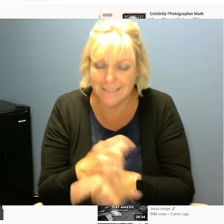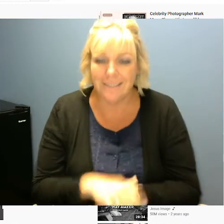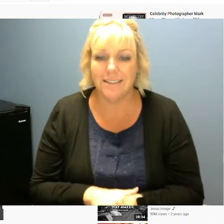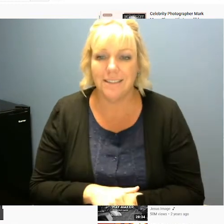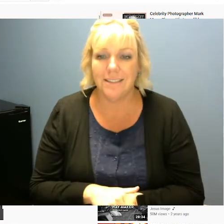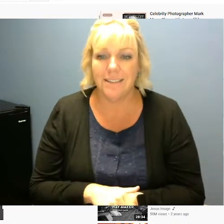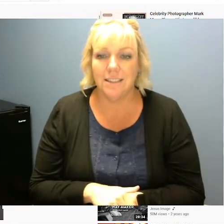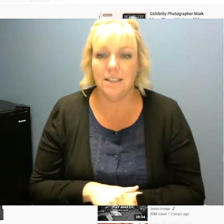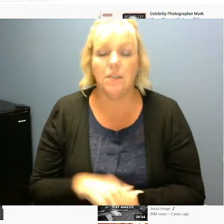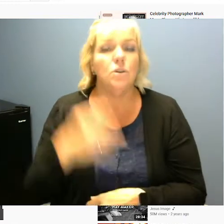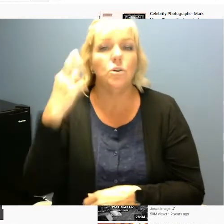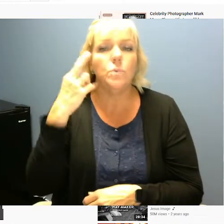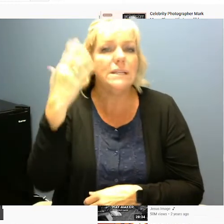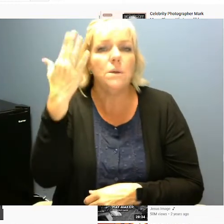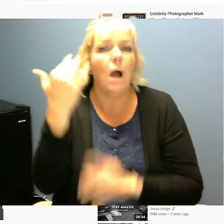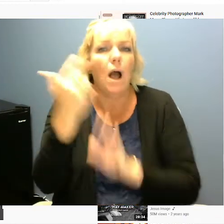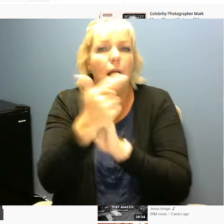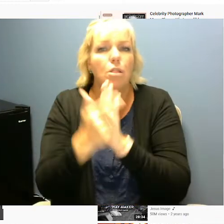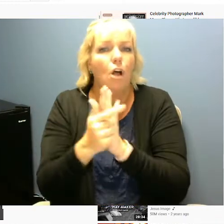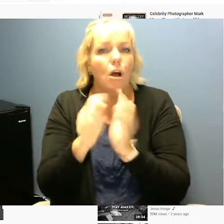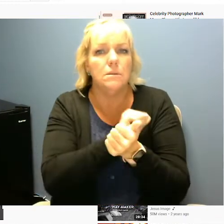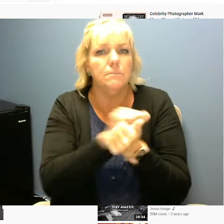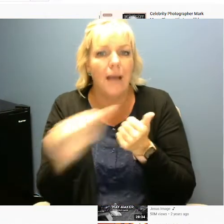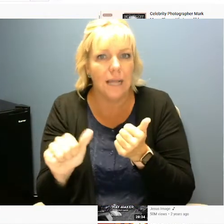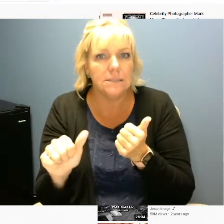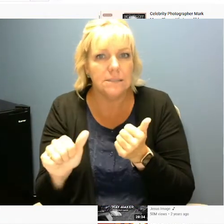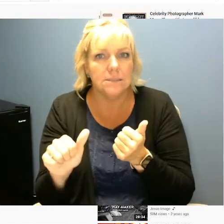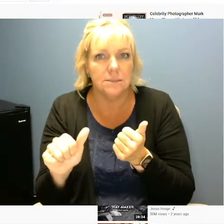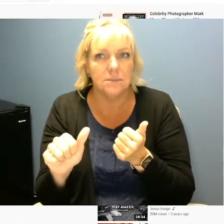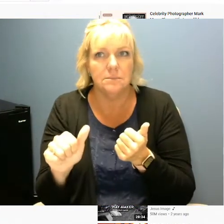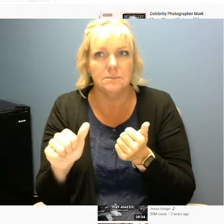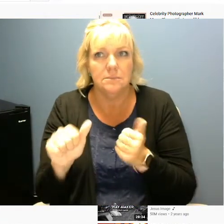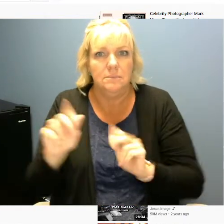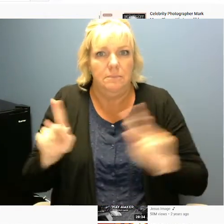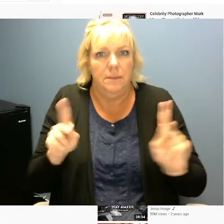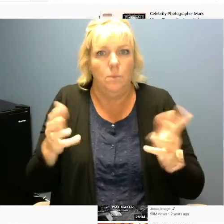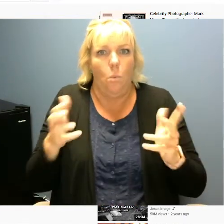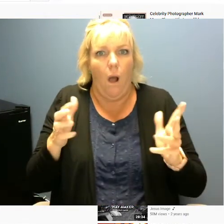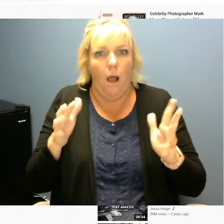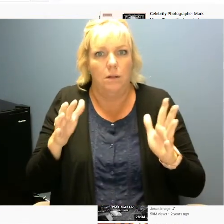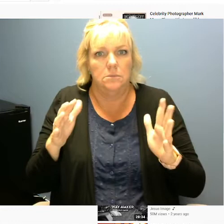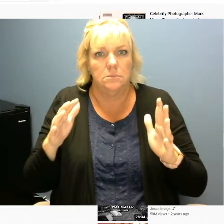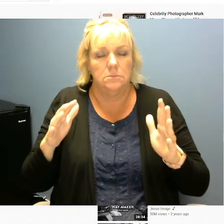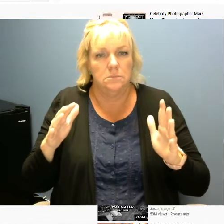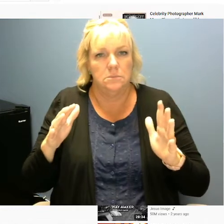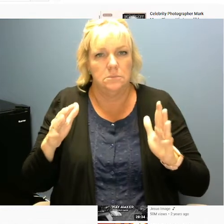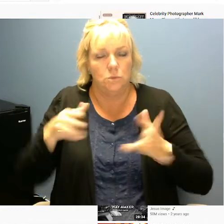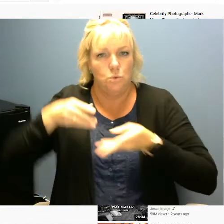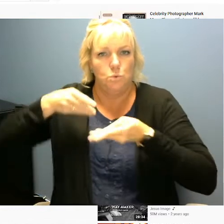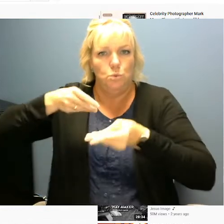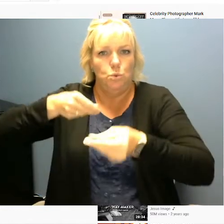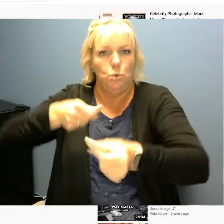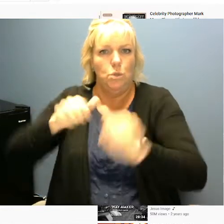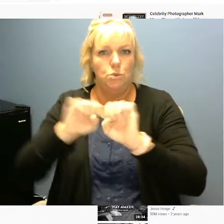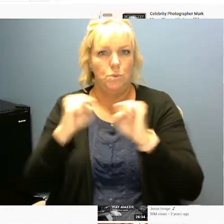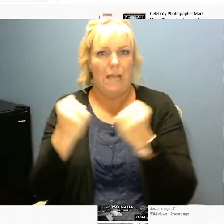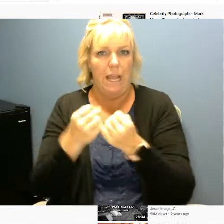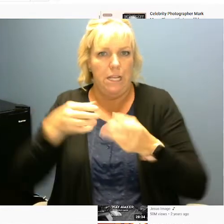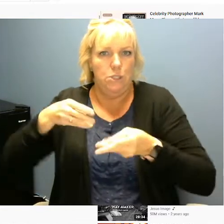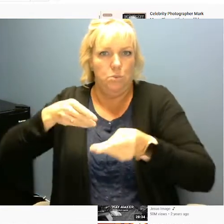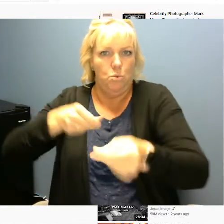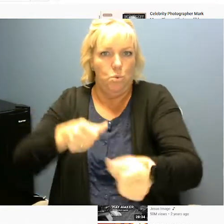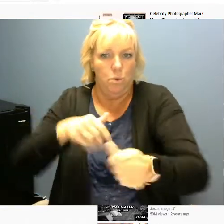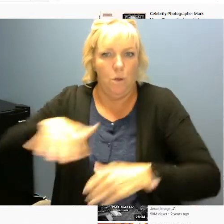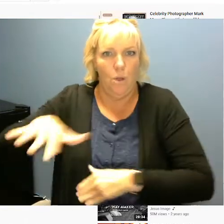these laws were made is because, again, that sense of needing to keep social order, because we want to, the Puritans want to ensure that they've got